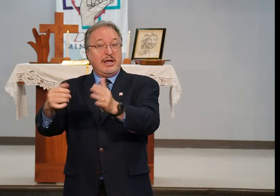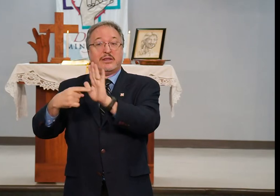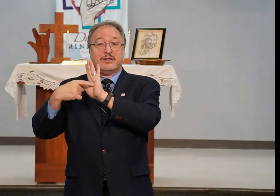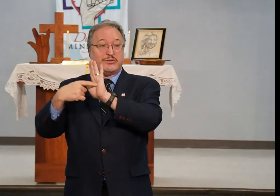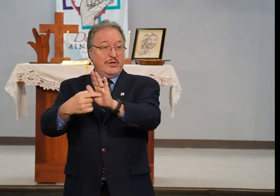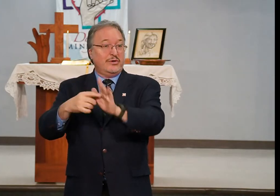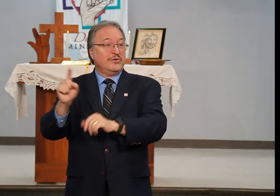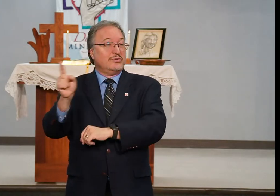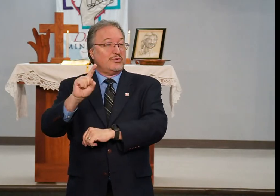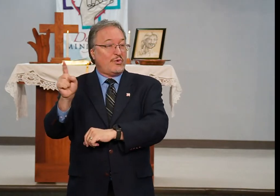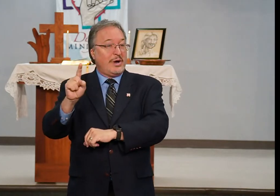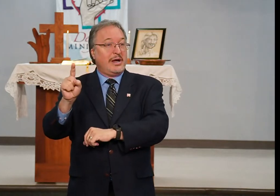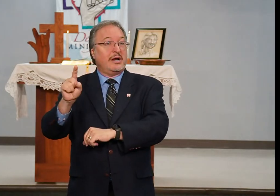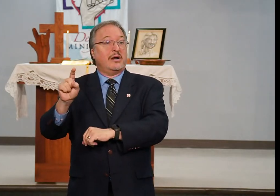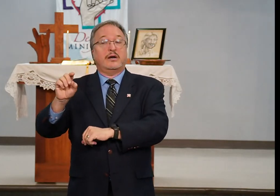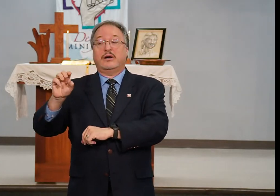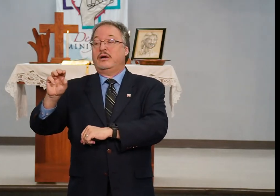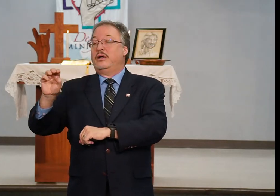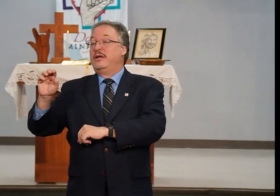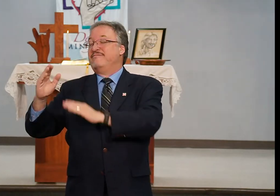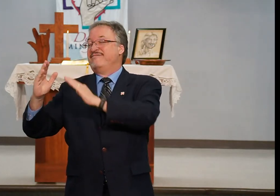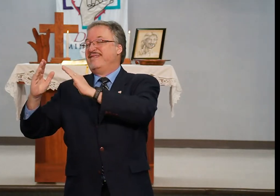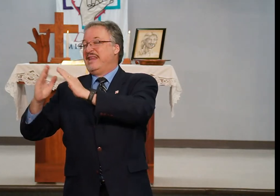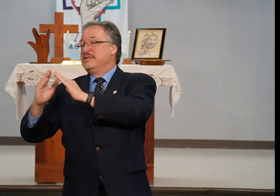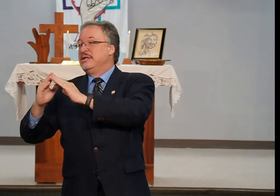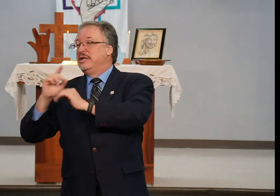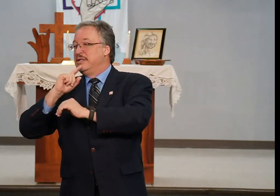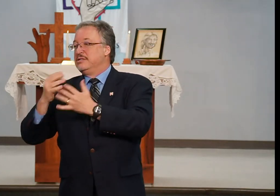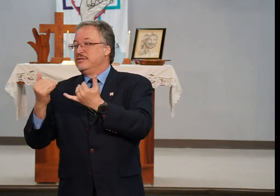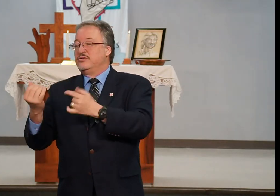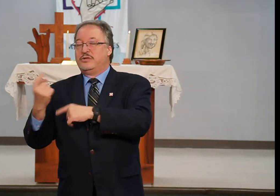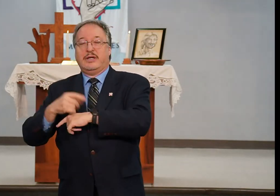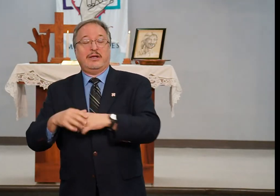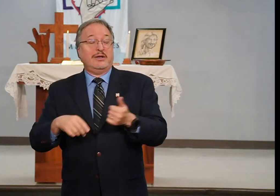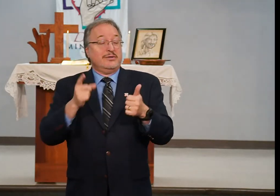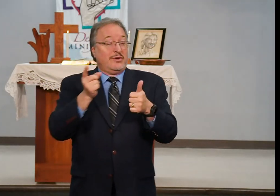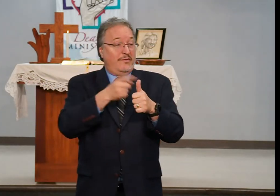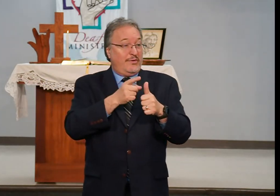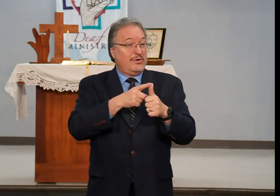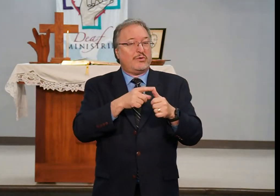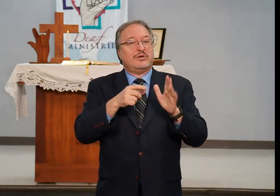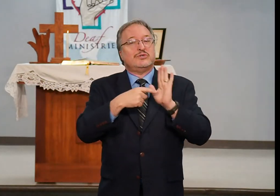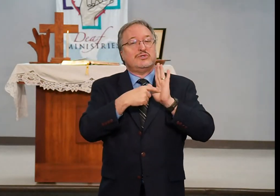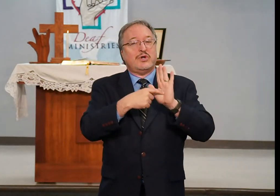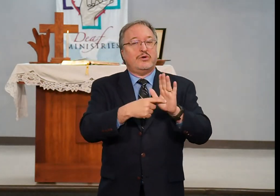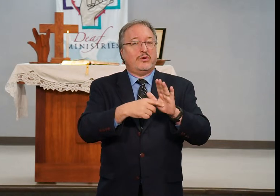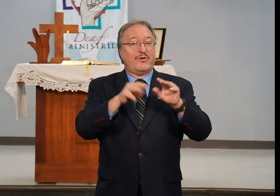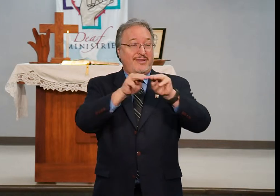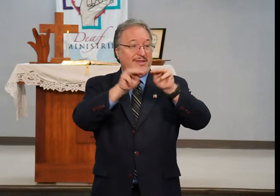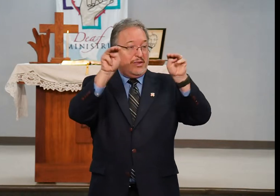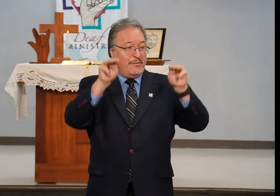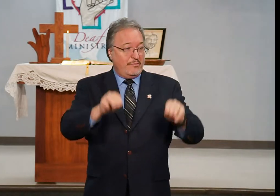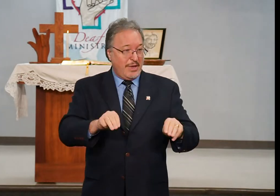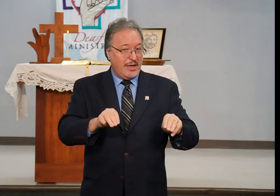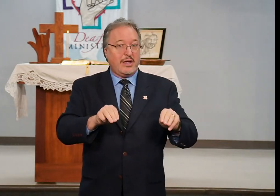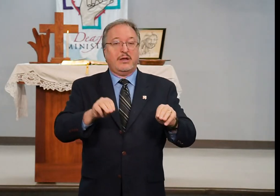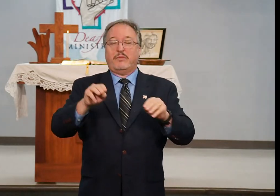a map and photo of where that town is today. So first I want to show you